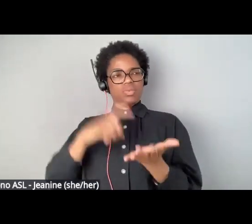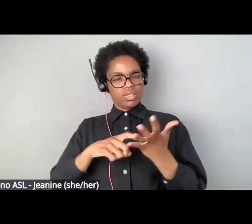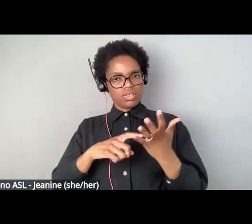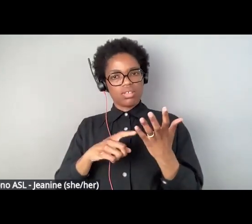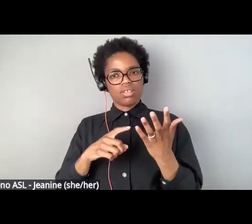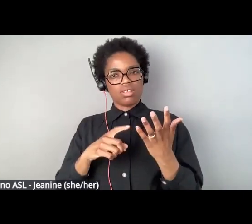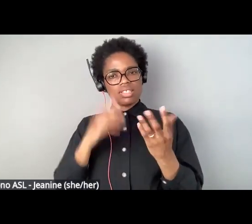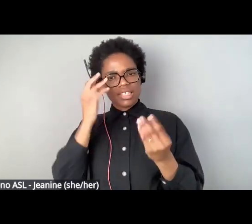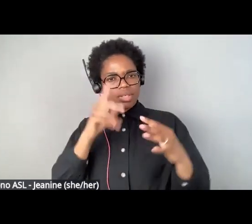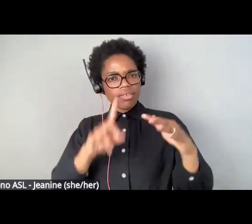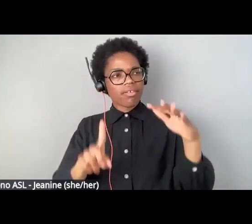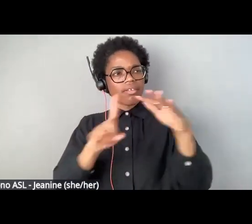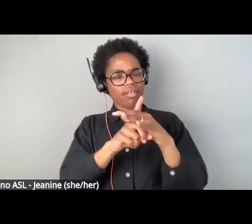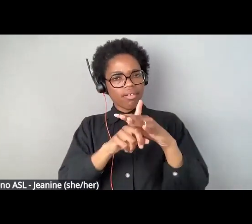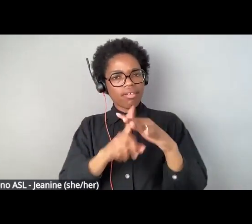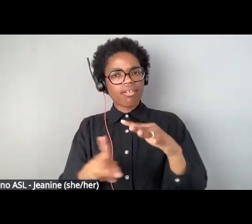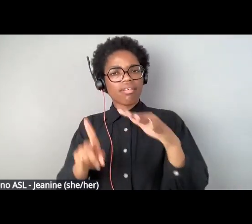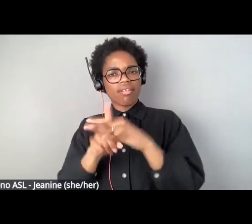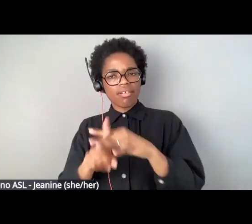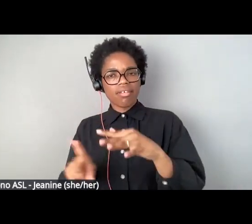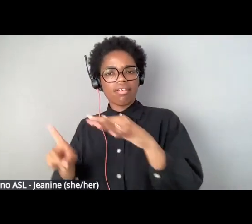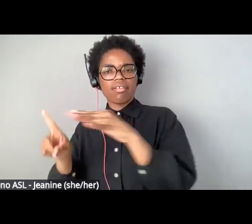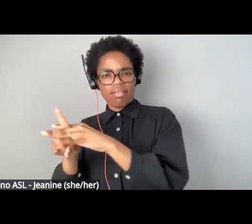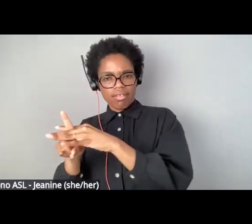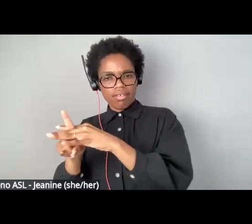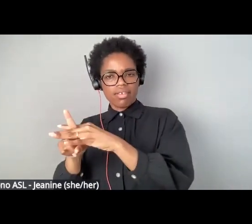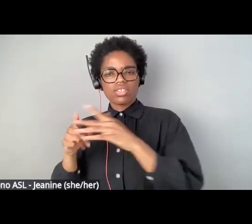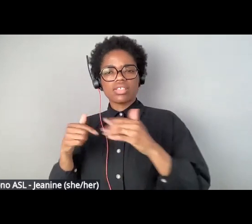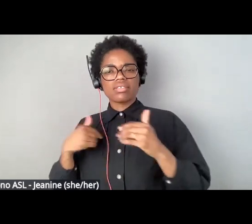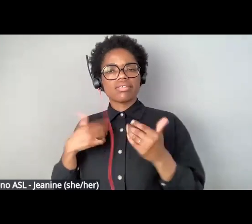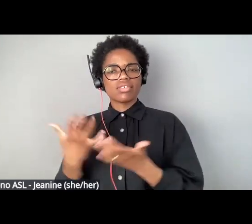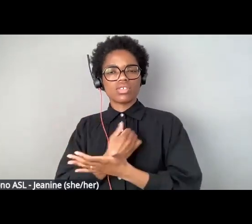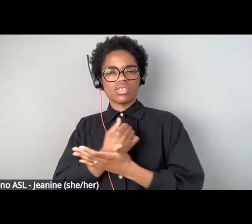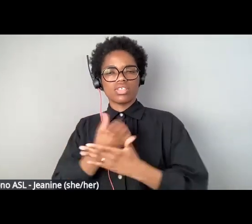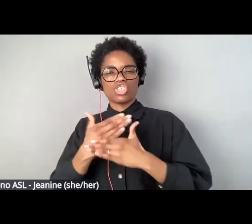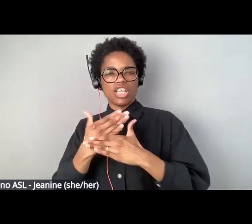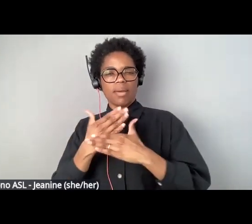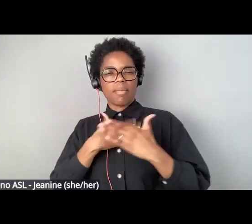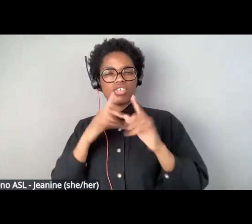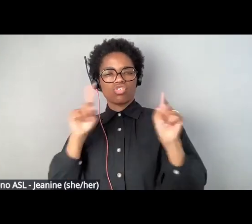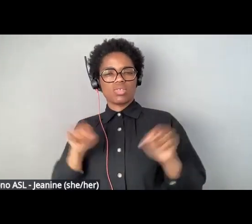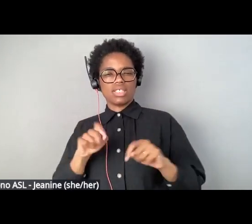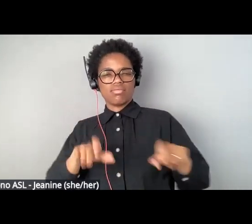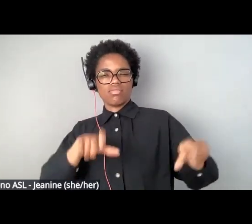information. But here, let me share my screen.